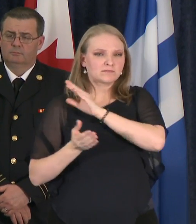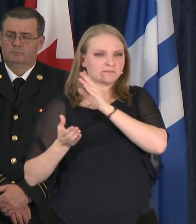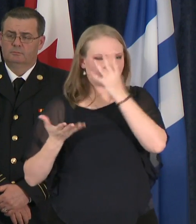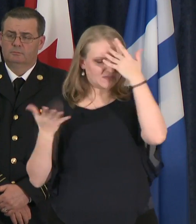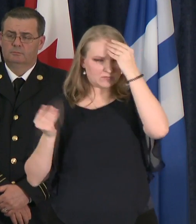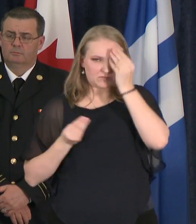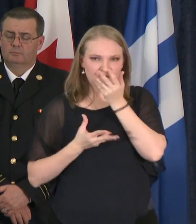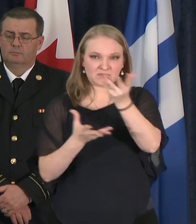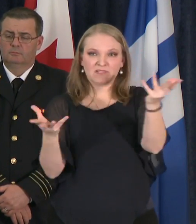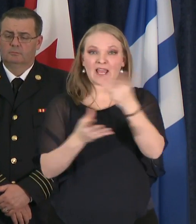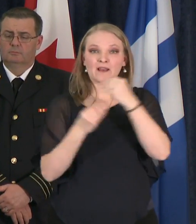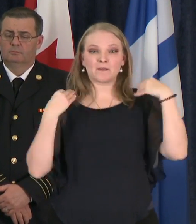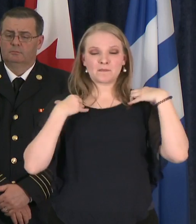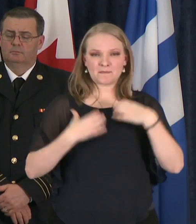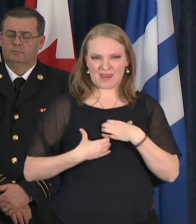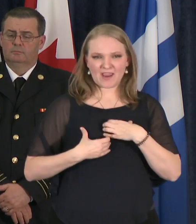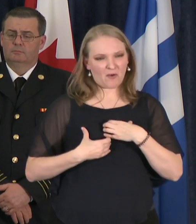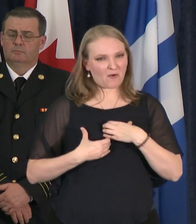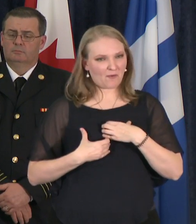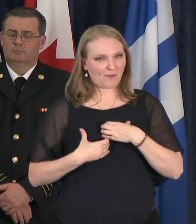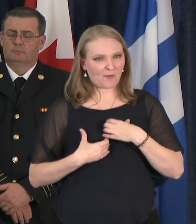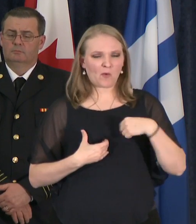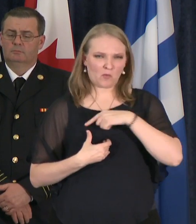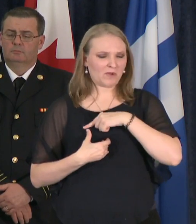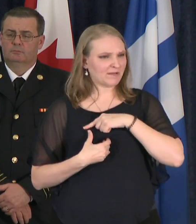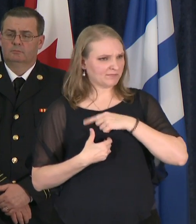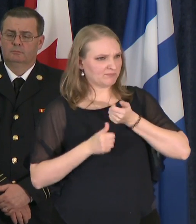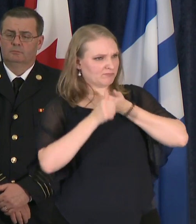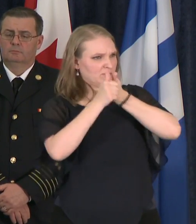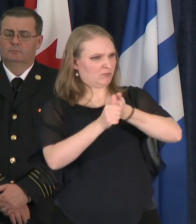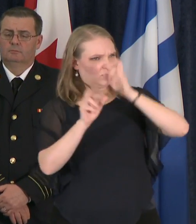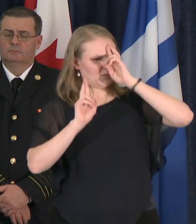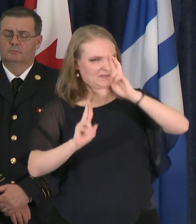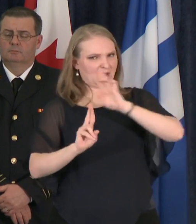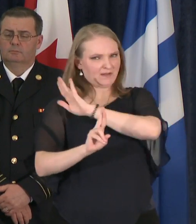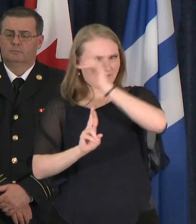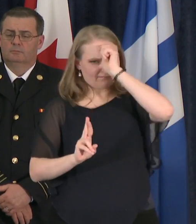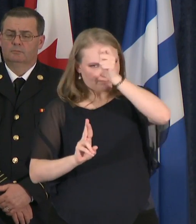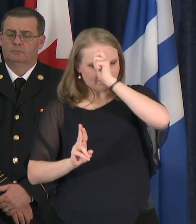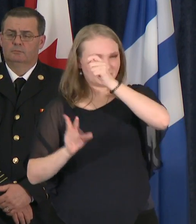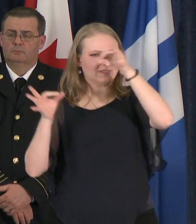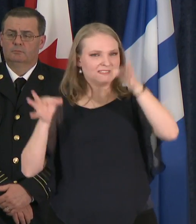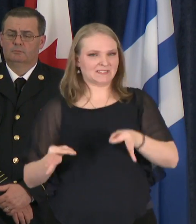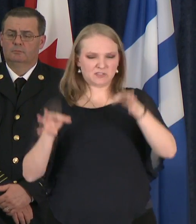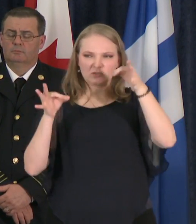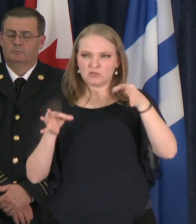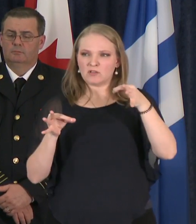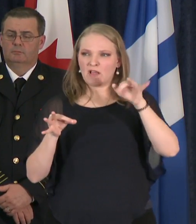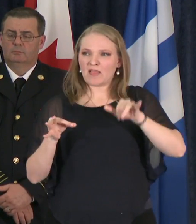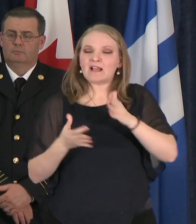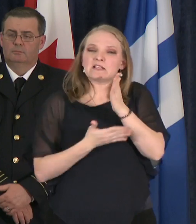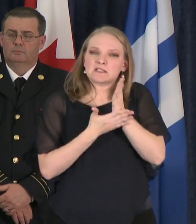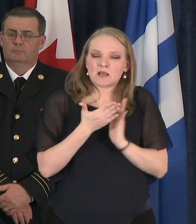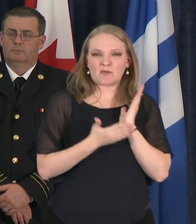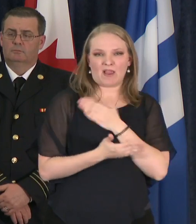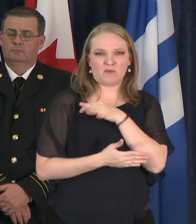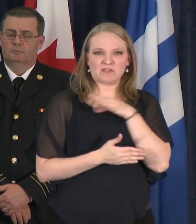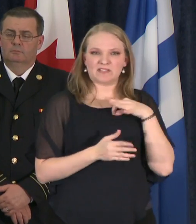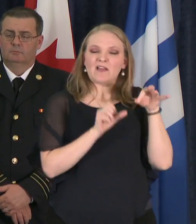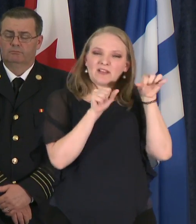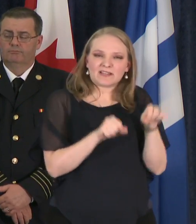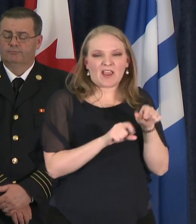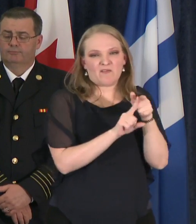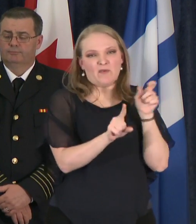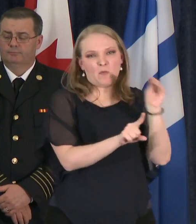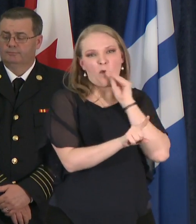as the mayor, I think is a good one. It's one that we respect, and so wherever possible, we are going to afford some percentage of our workforce the ability to work from